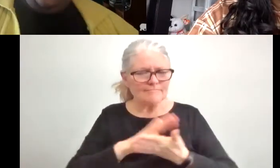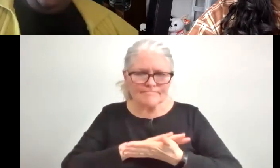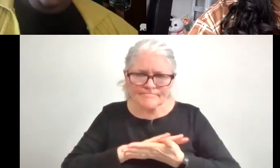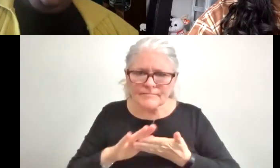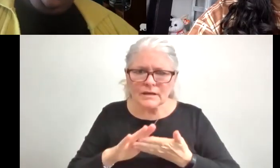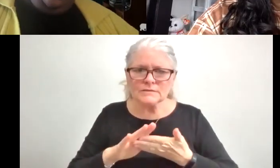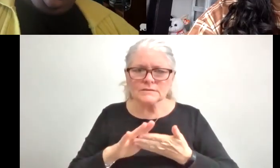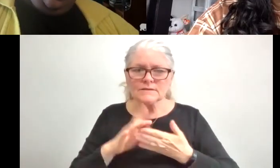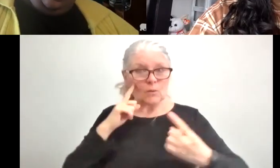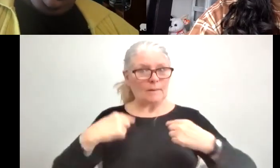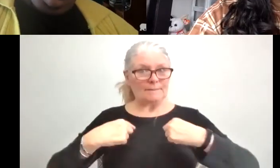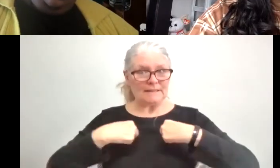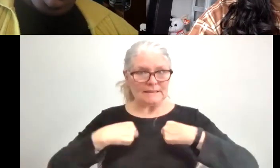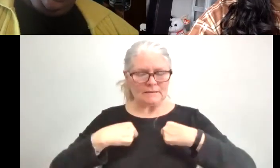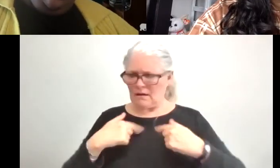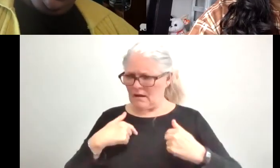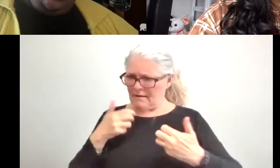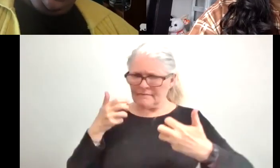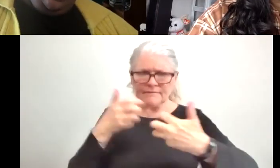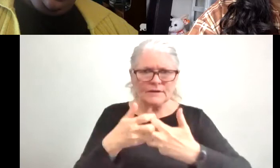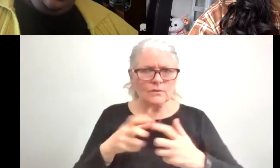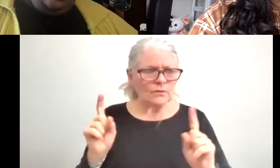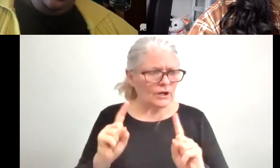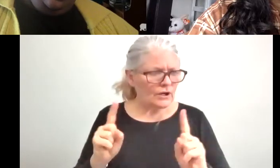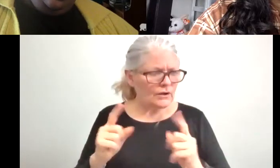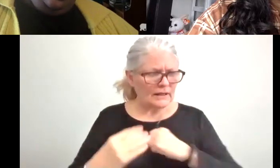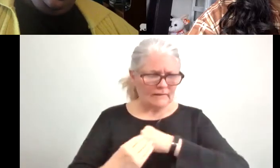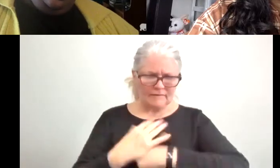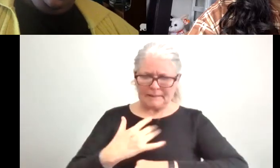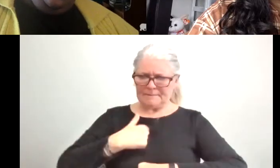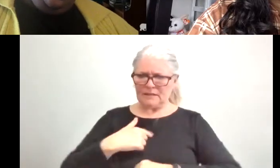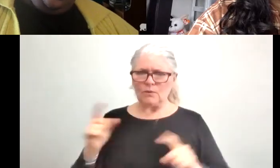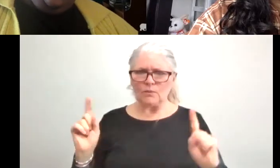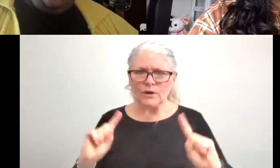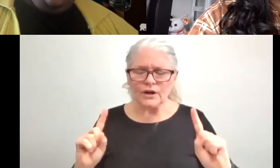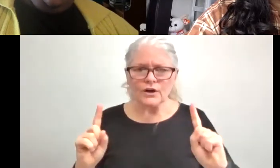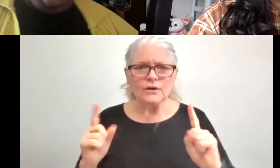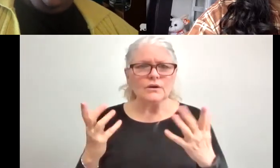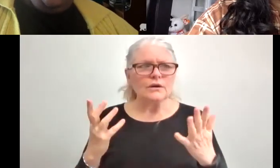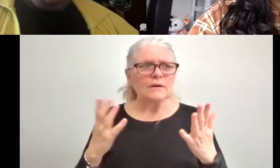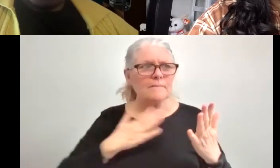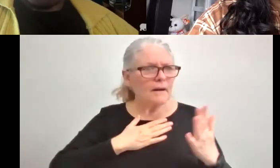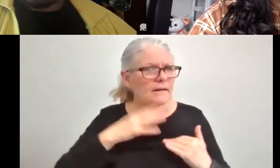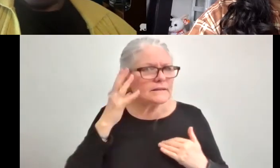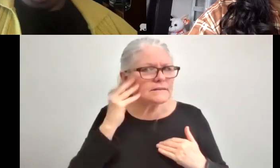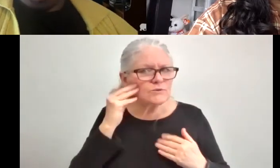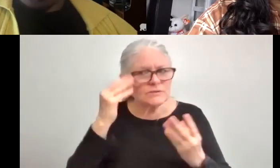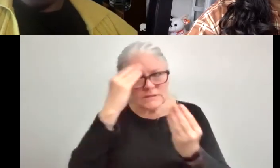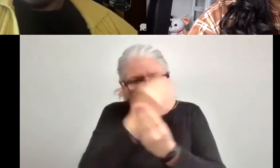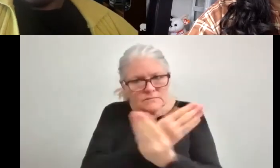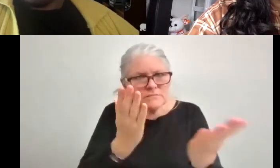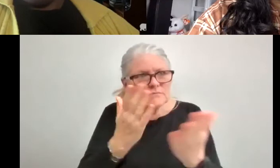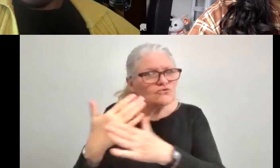equation and how my own experiences could shed light on how we can all come